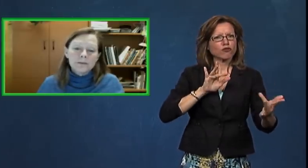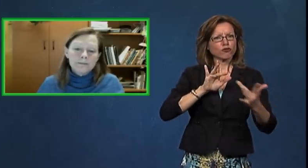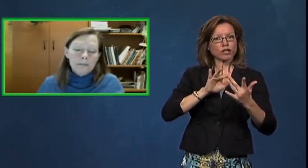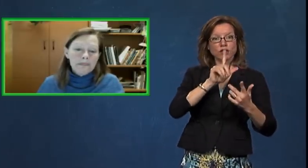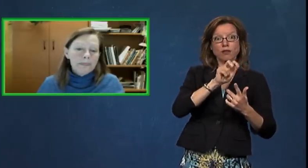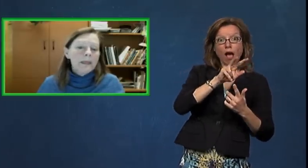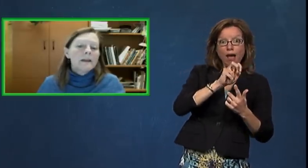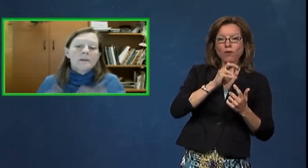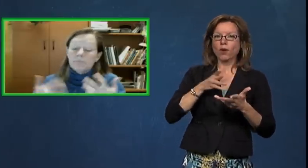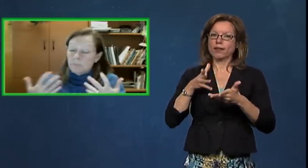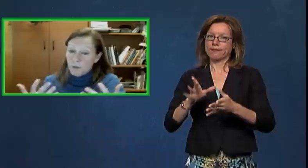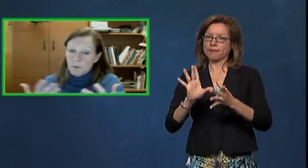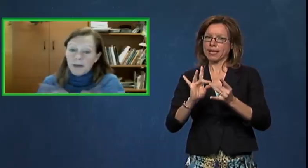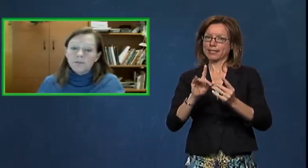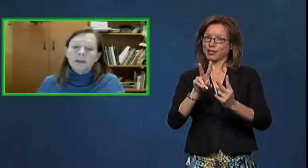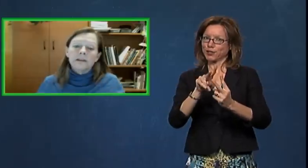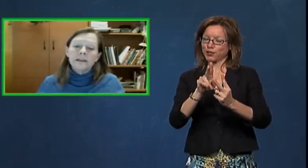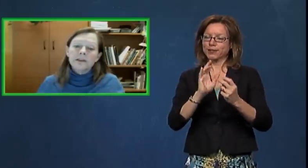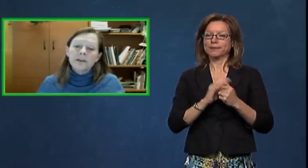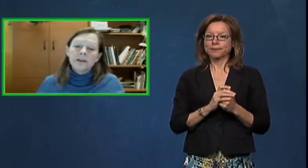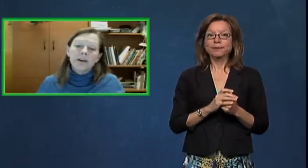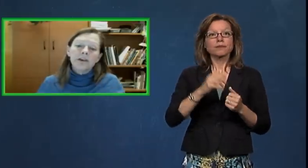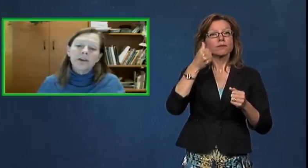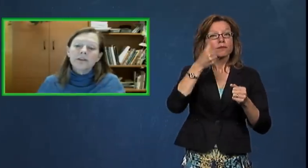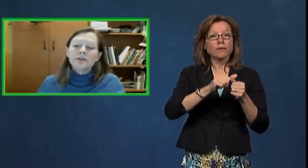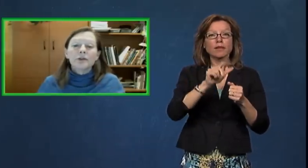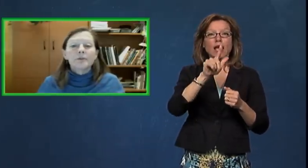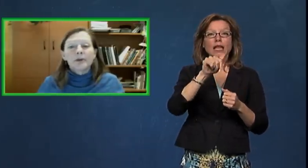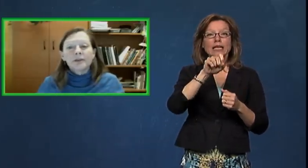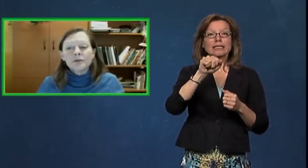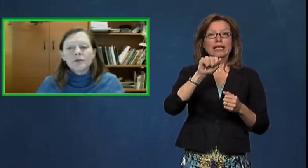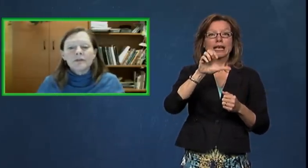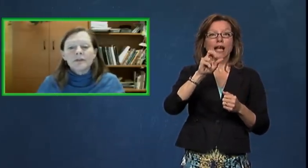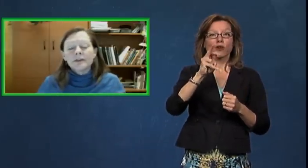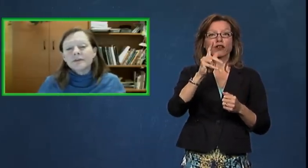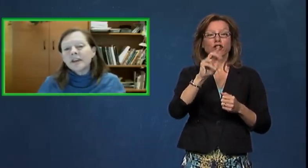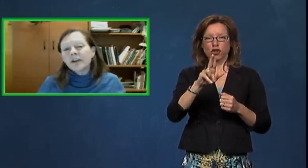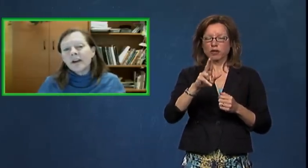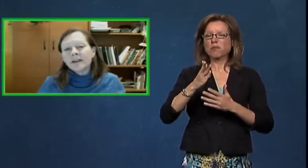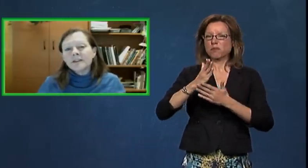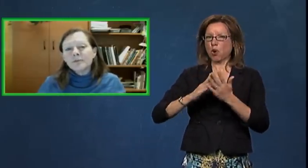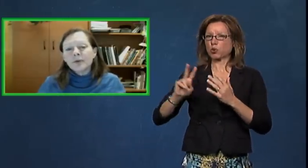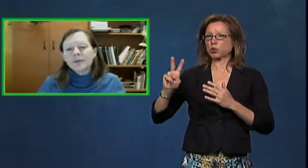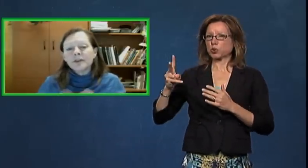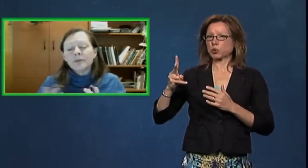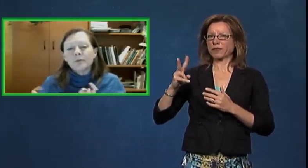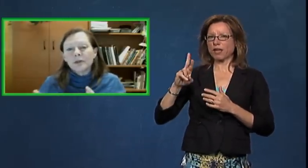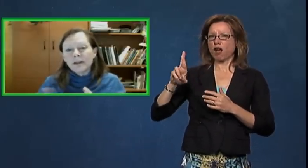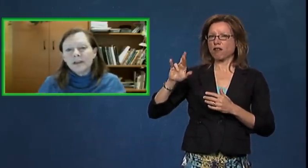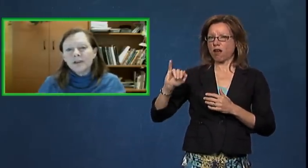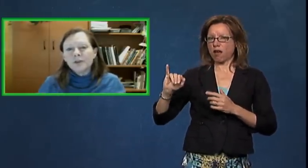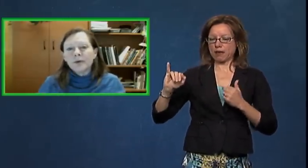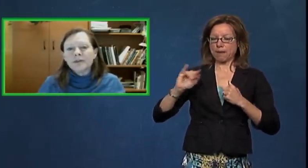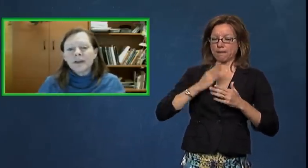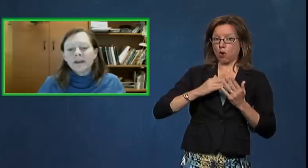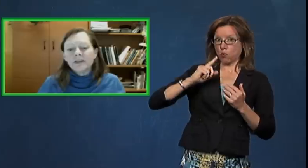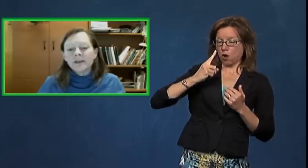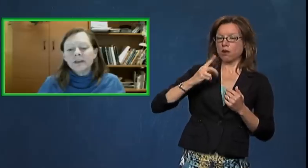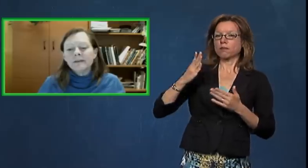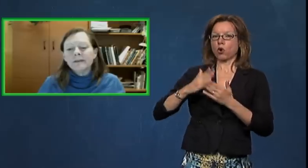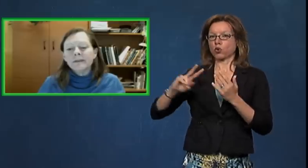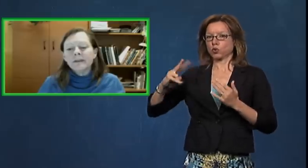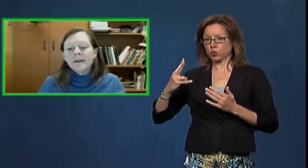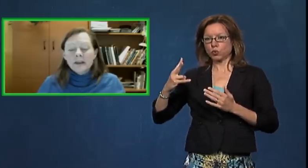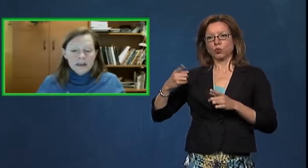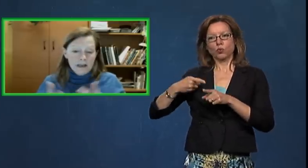message. Reminder that Lisa Carringer is doing part 2 of this VRI Symposium related to